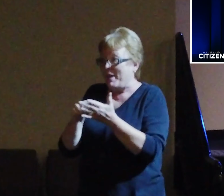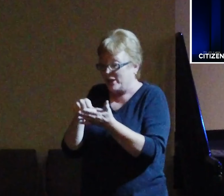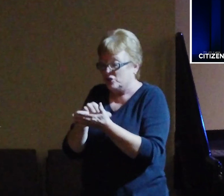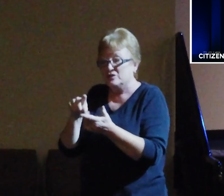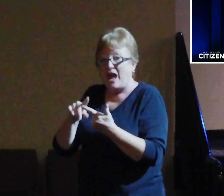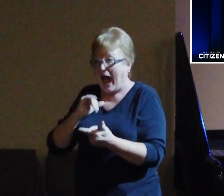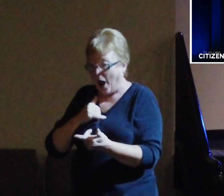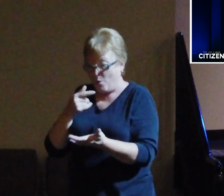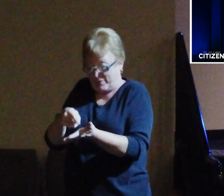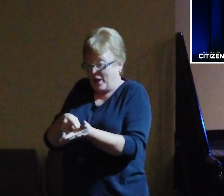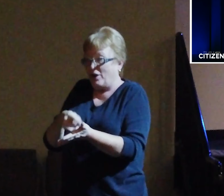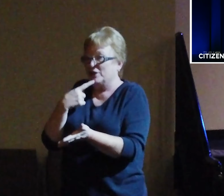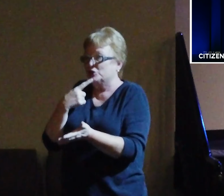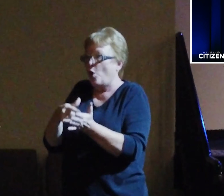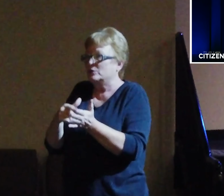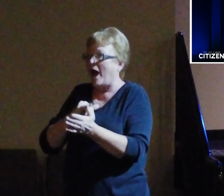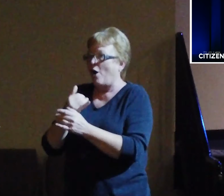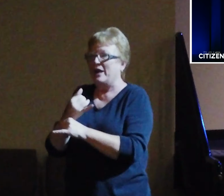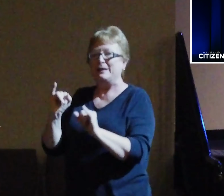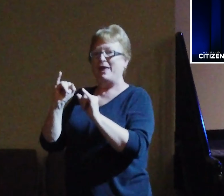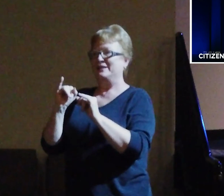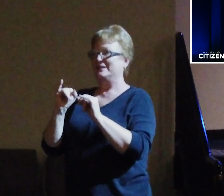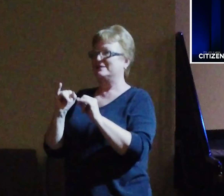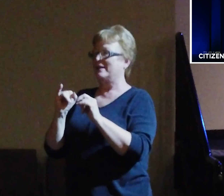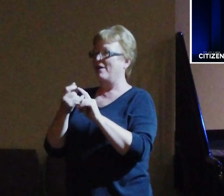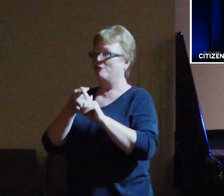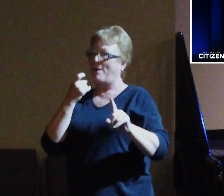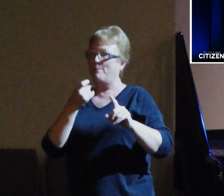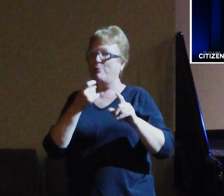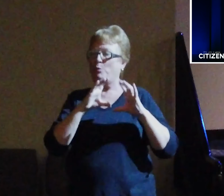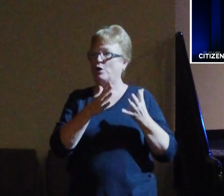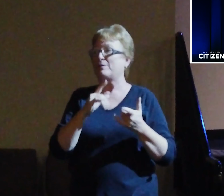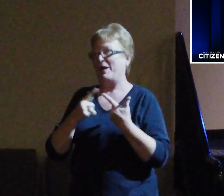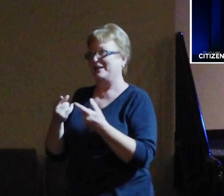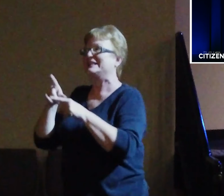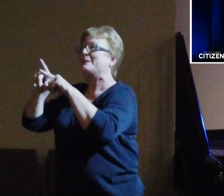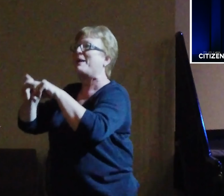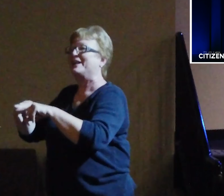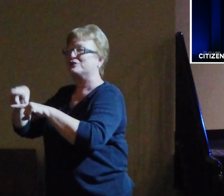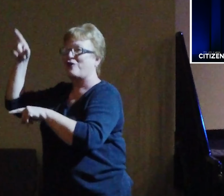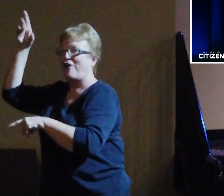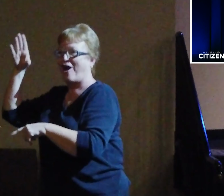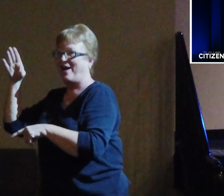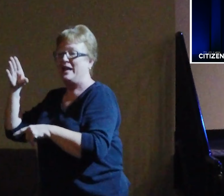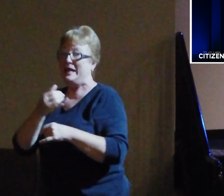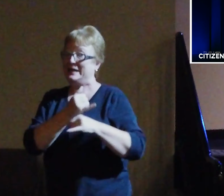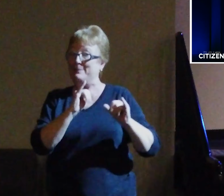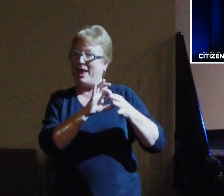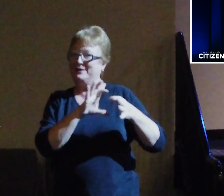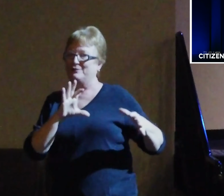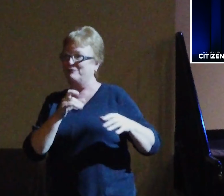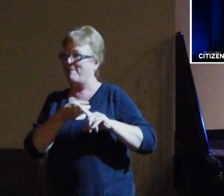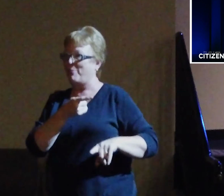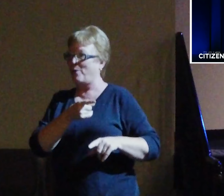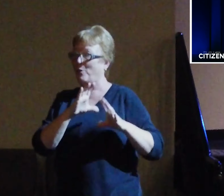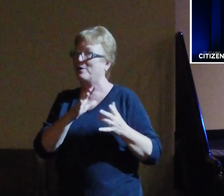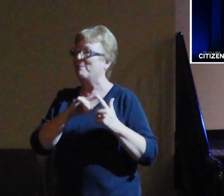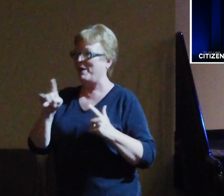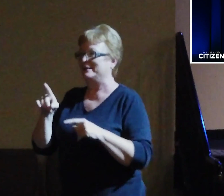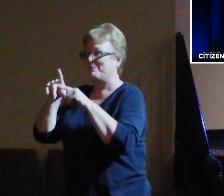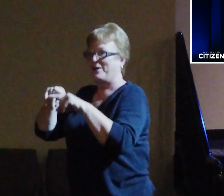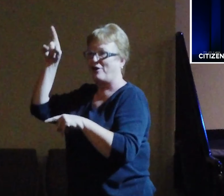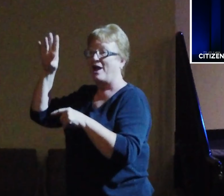independence from the world, but our dependence on God. It includes the very laws that govern our thoughts and our